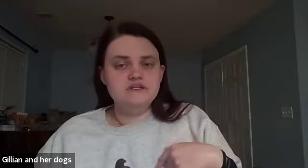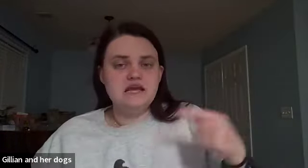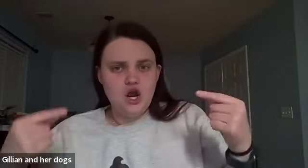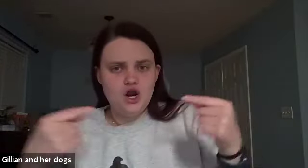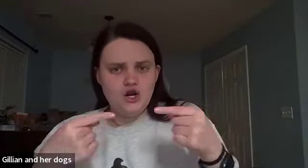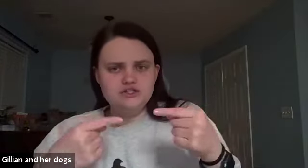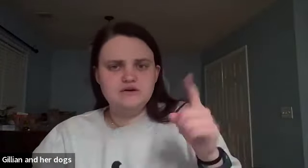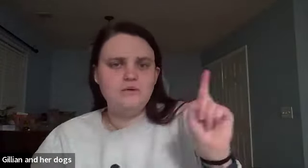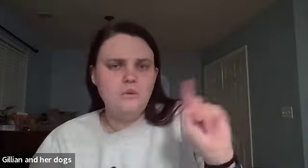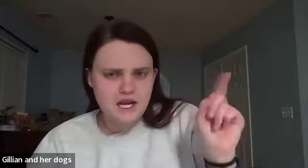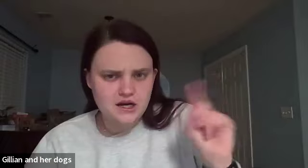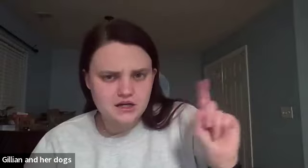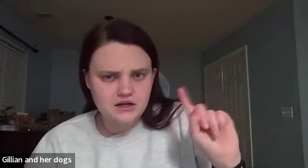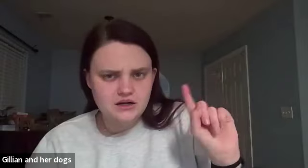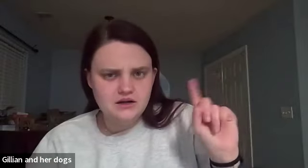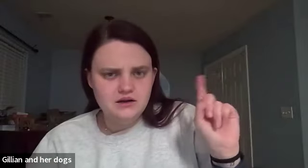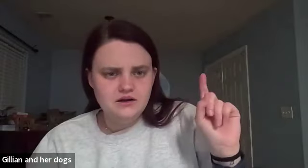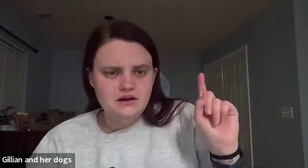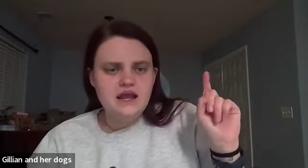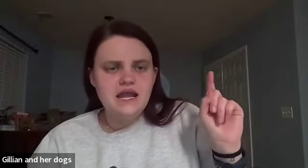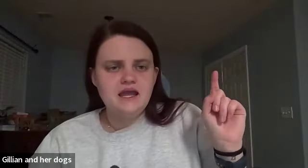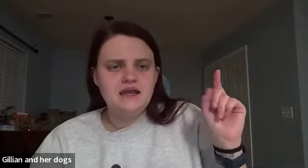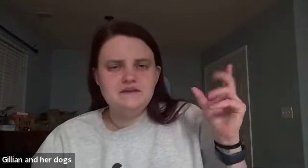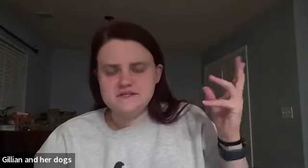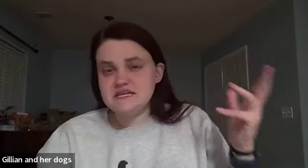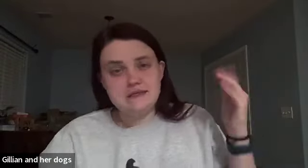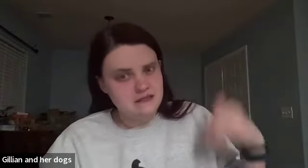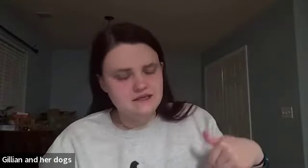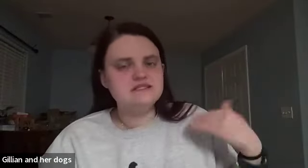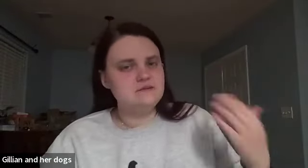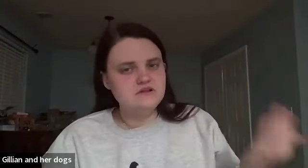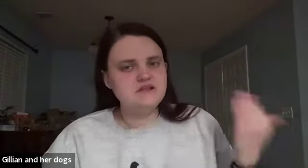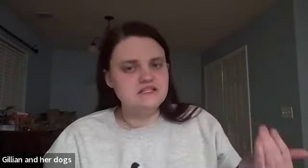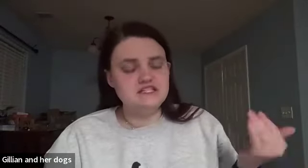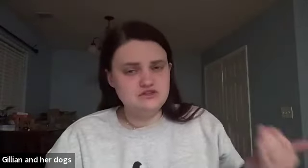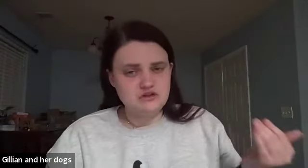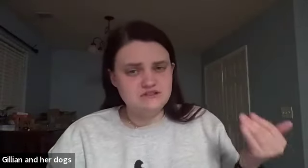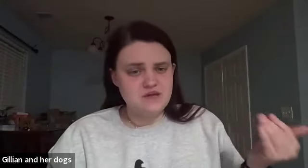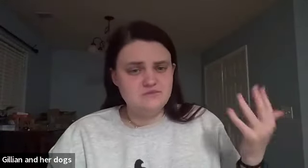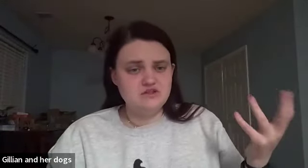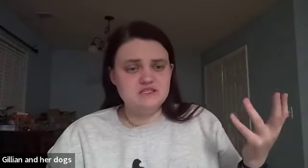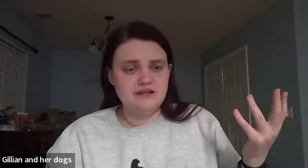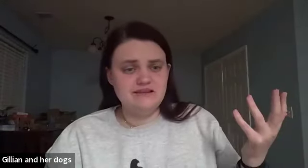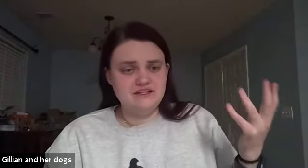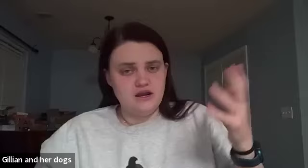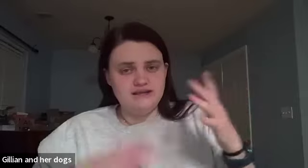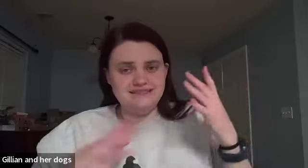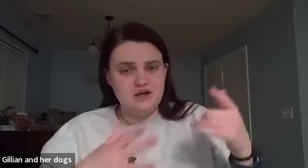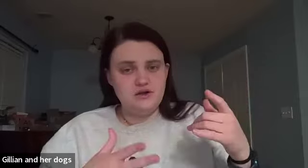would say hurt where? And if it's like a kid, because typically kids do struggle sometimes to explain, like trying to